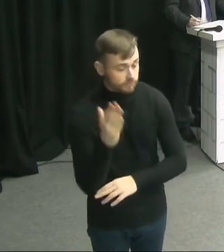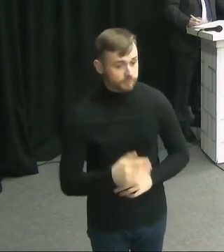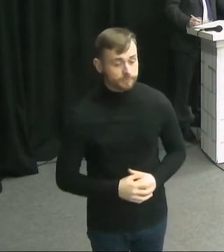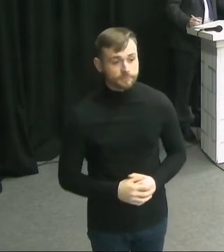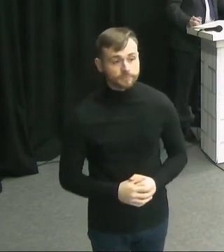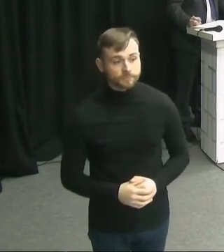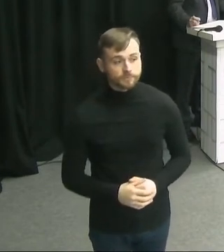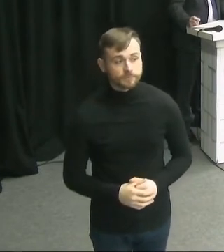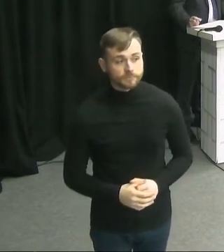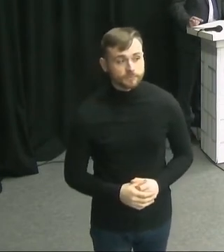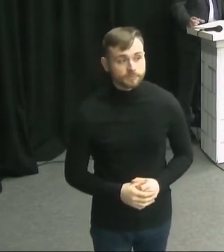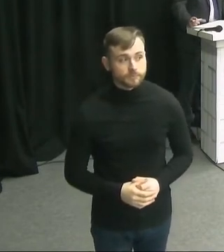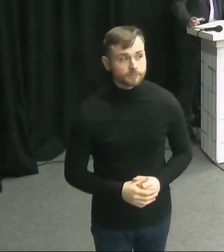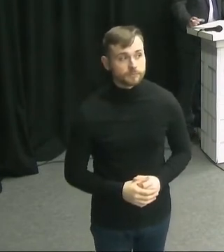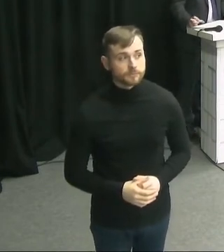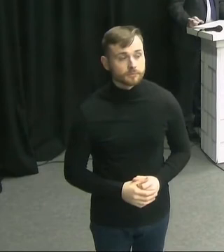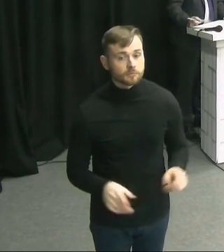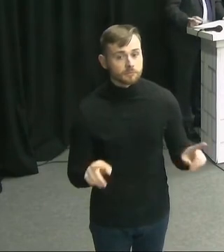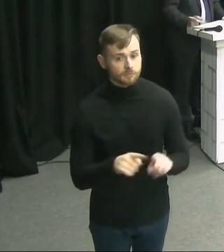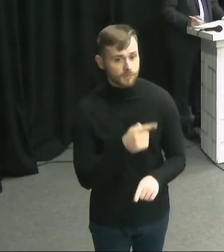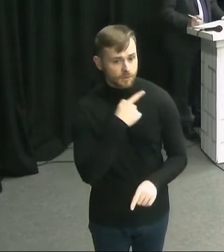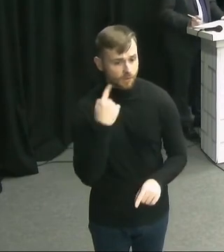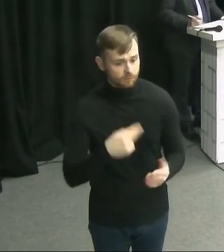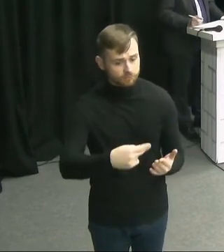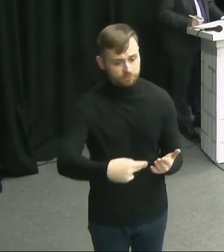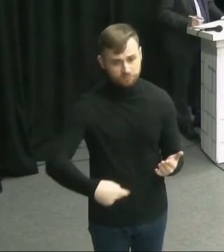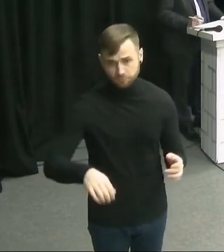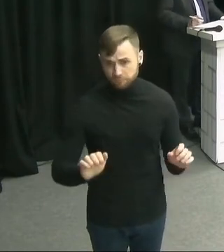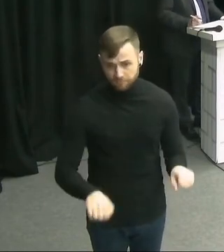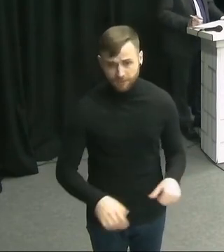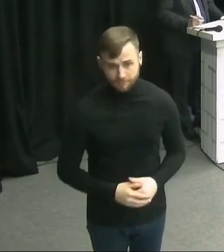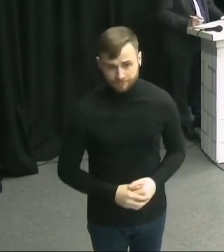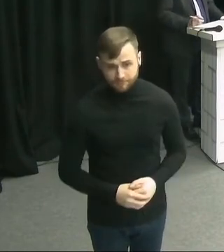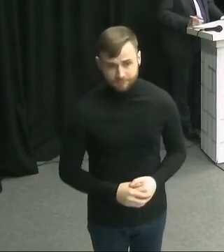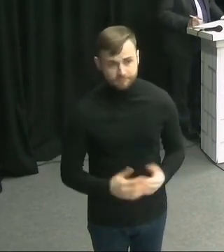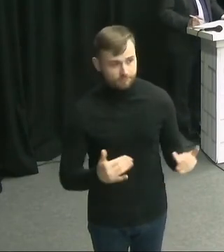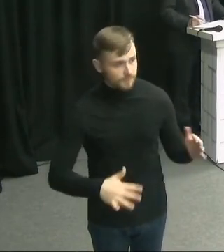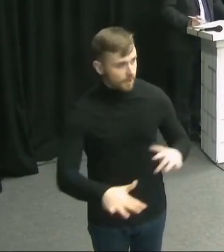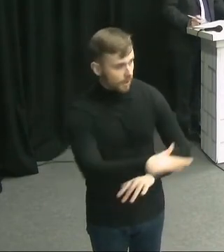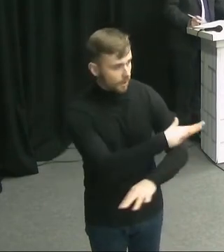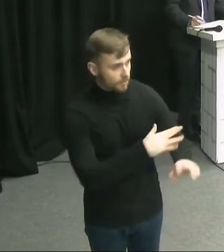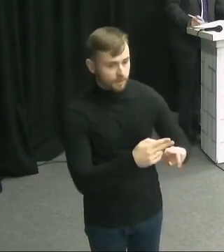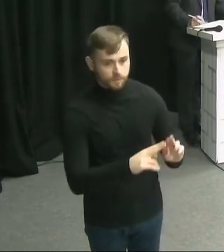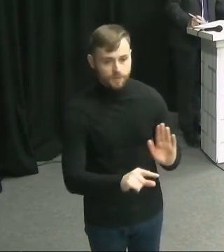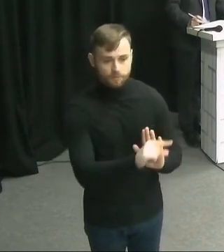You know, you can make commitments to the commitment this text. So just give us your thoughts.